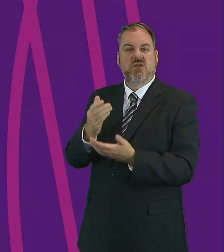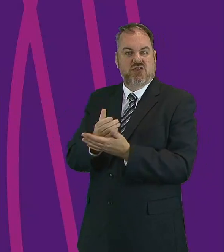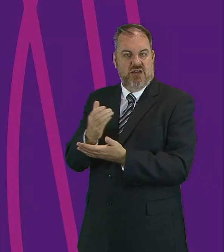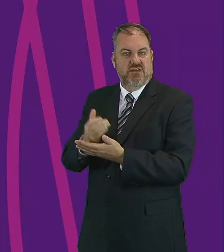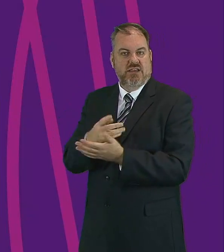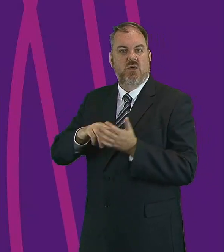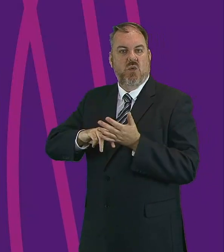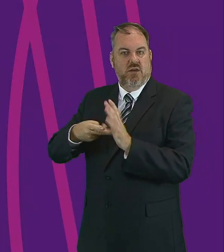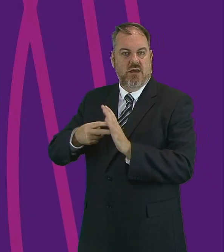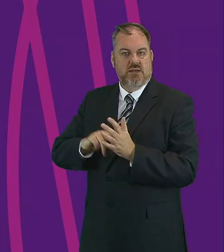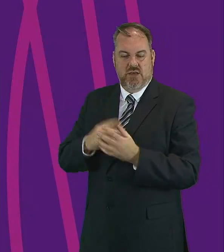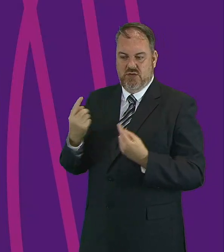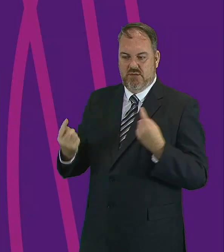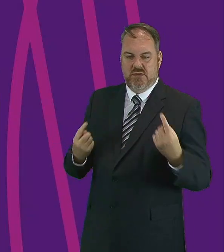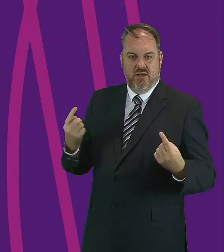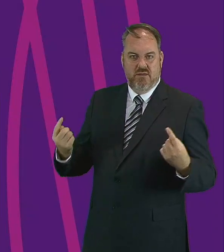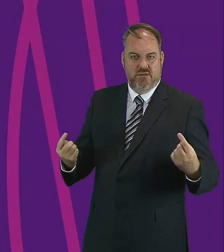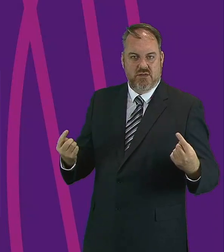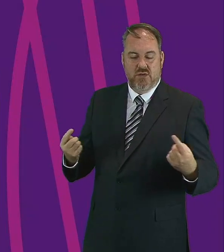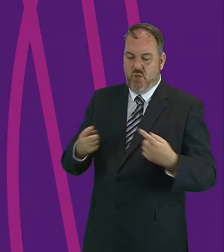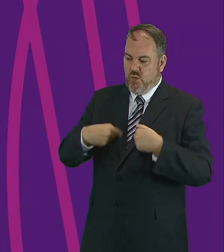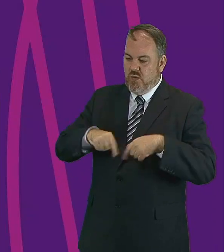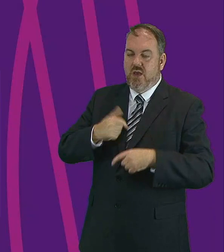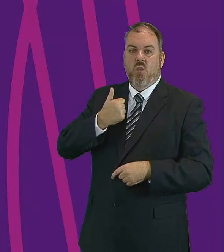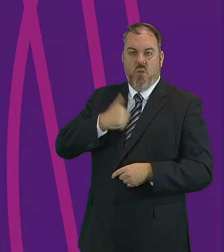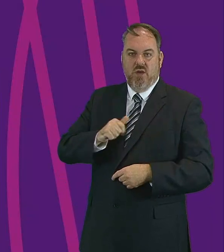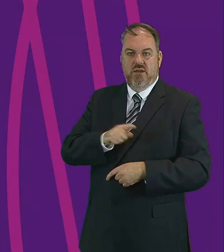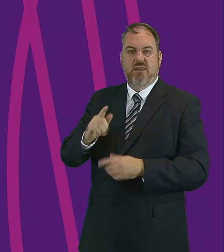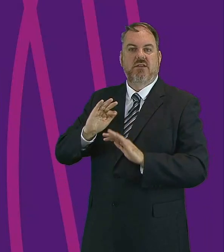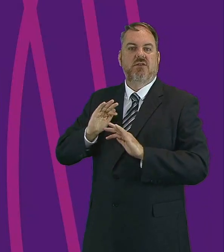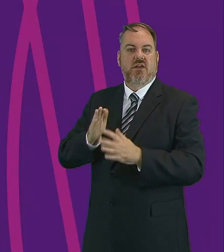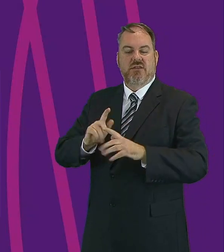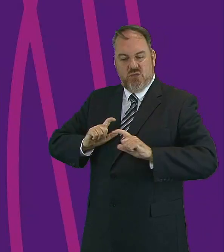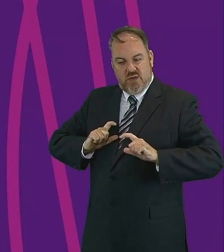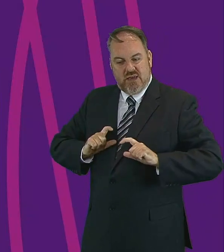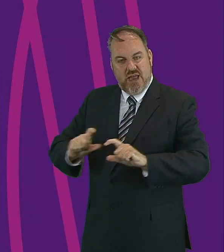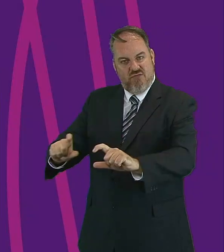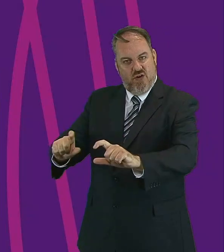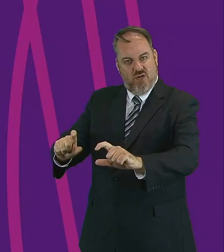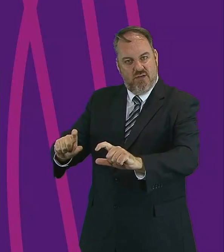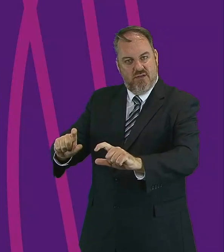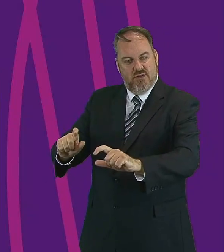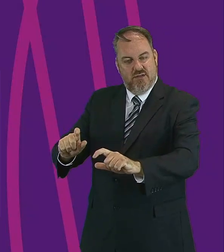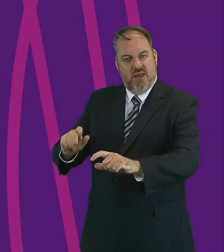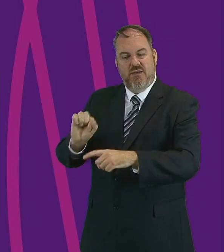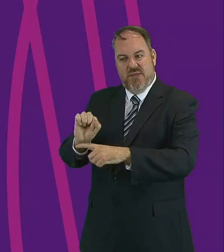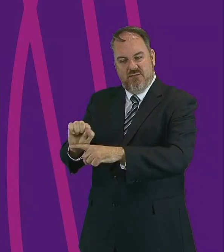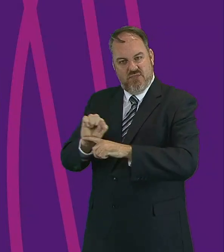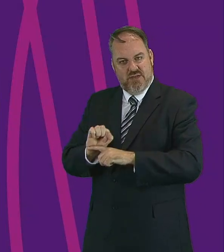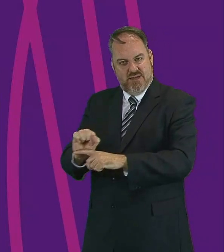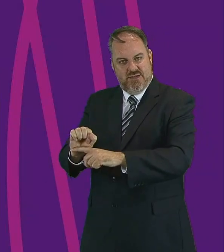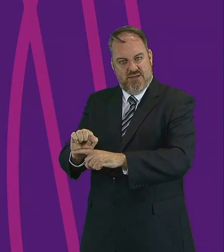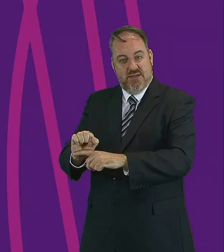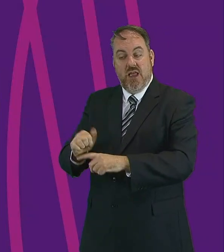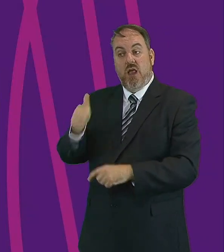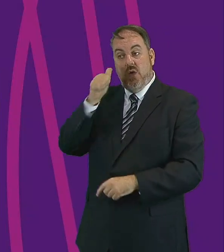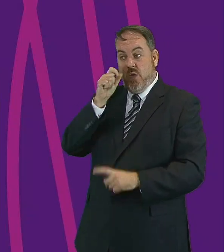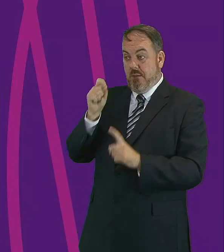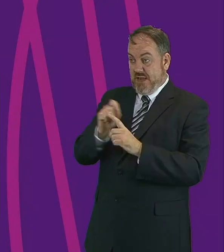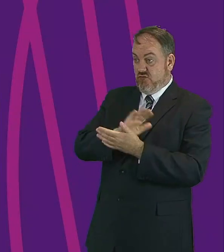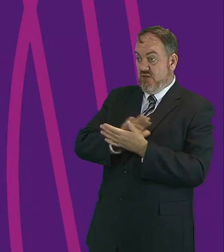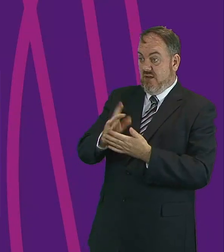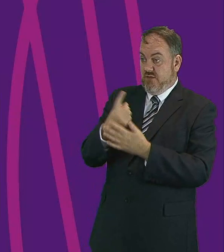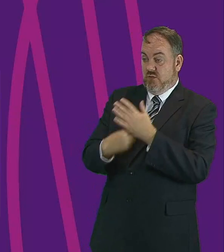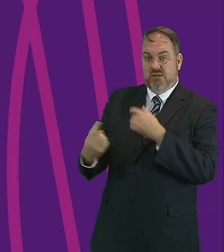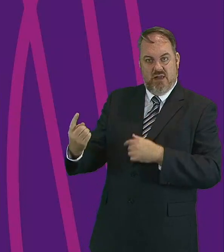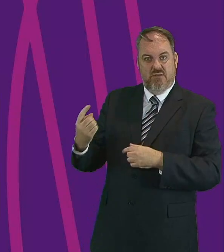these concerns. So all of us want to see these services protected. All of us are fully understanding, and I know Patrick Harvey in particular